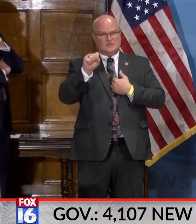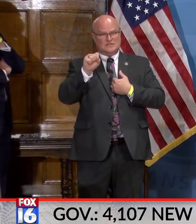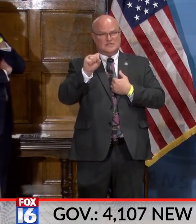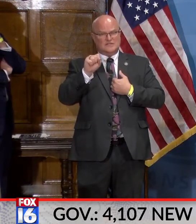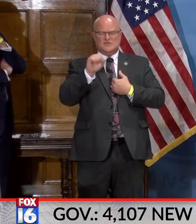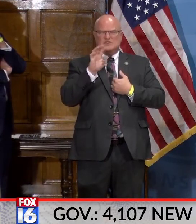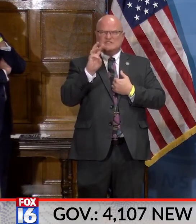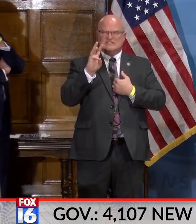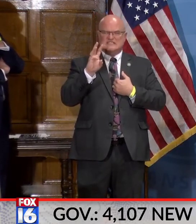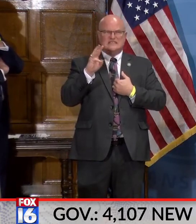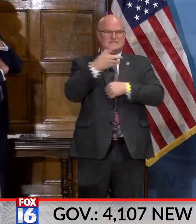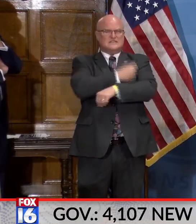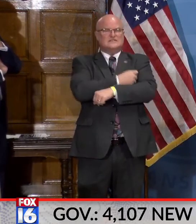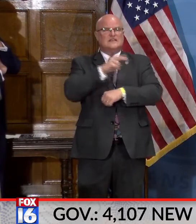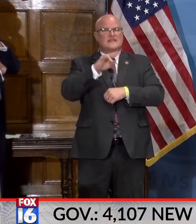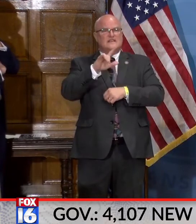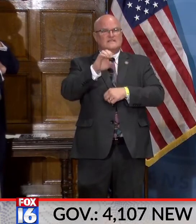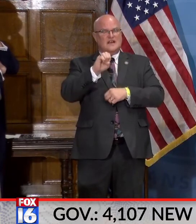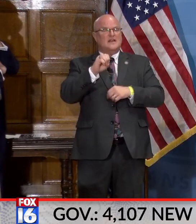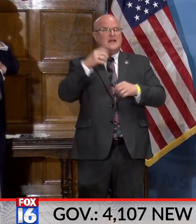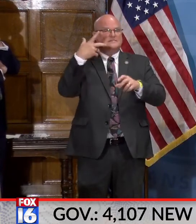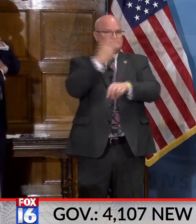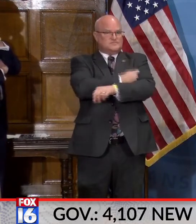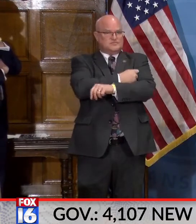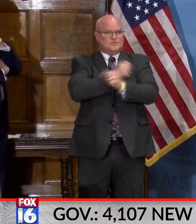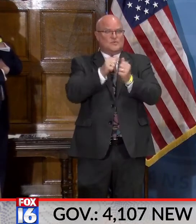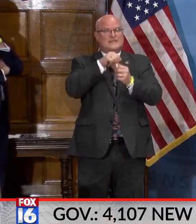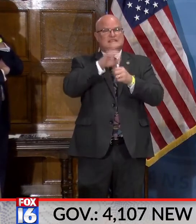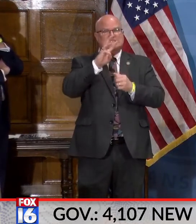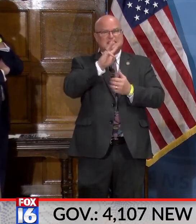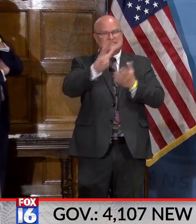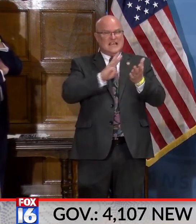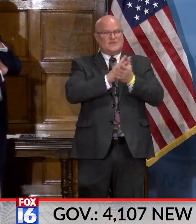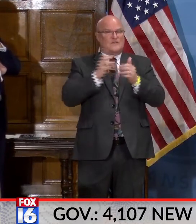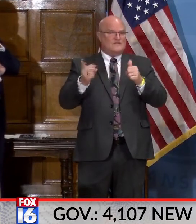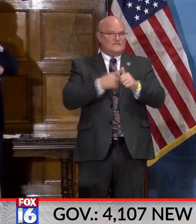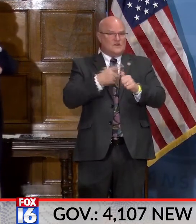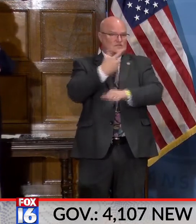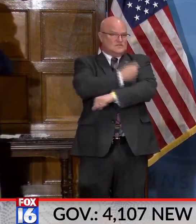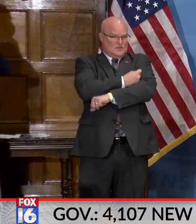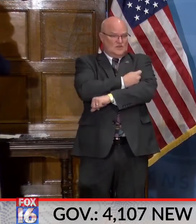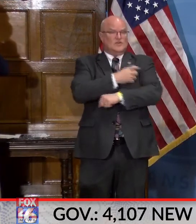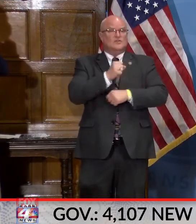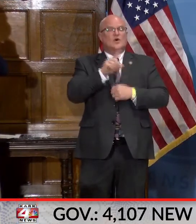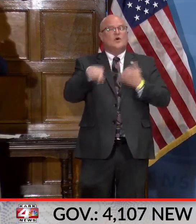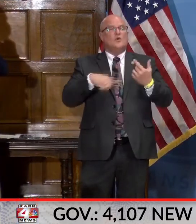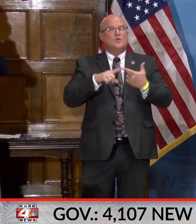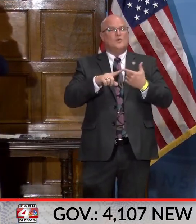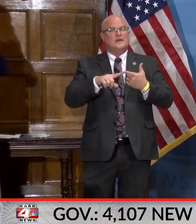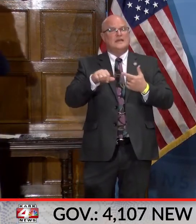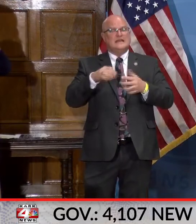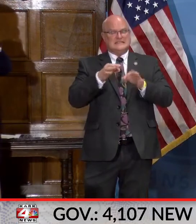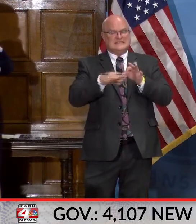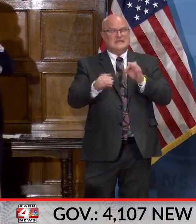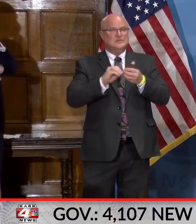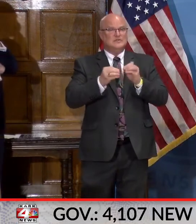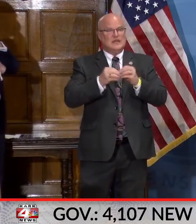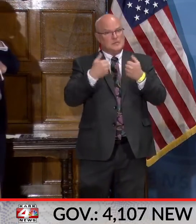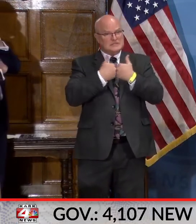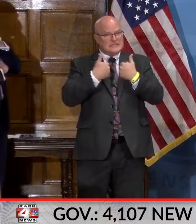per vial that have to be administered within 6 hours once the first dose is given. So a simple numbers